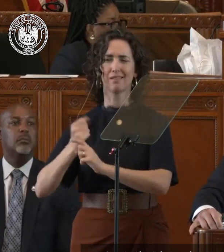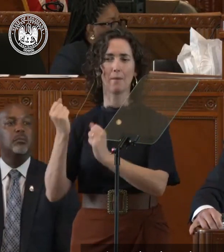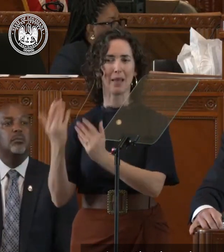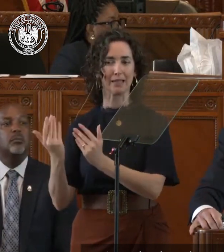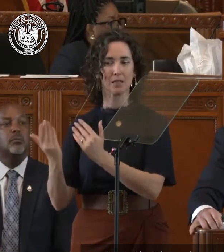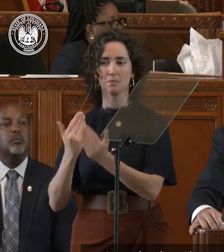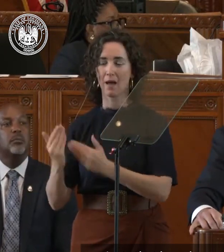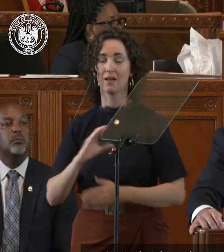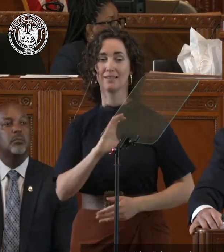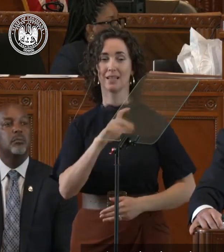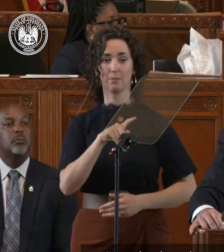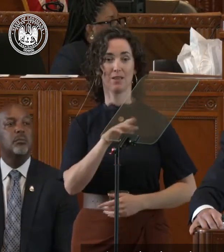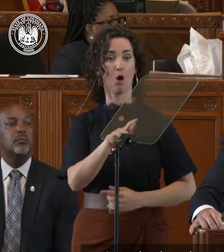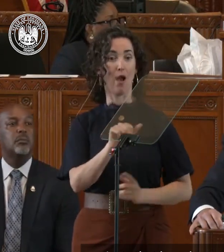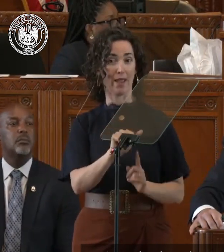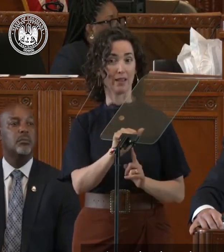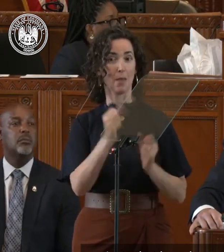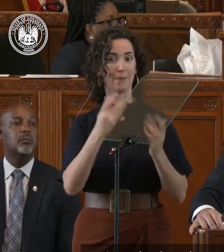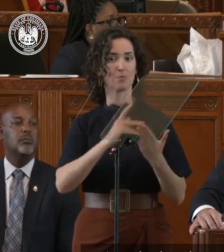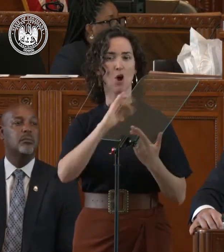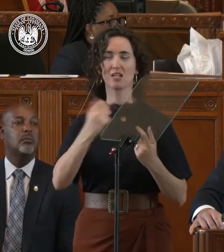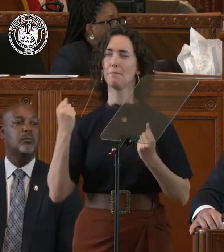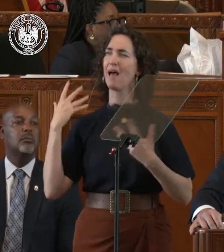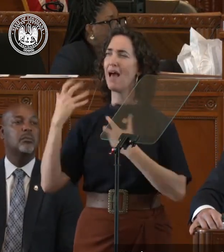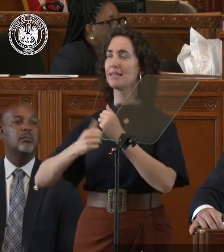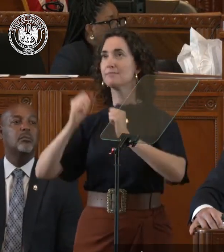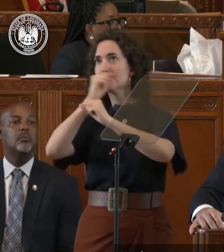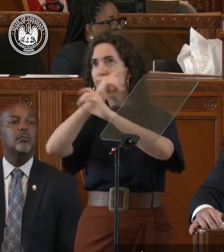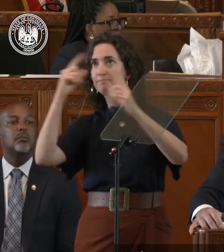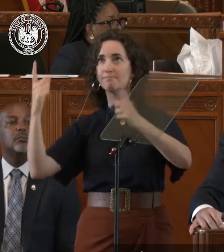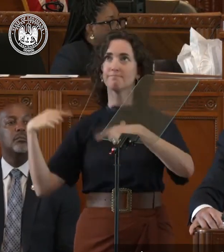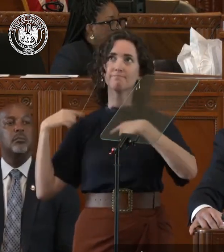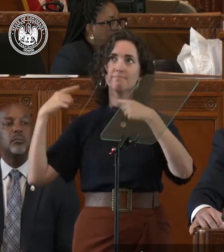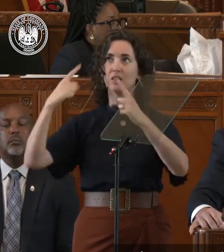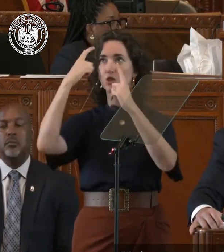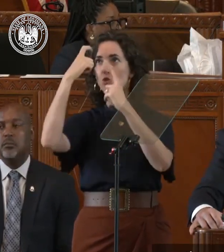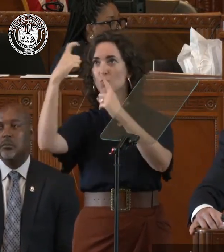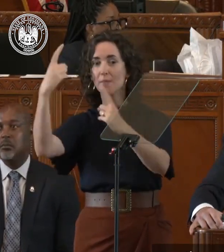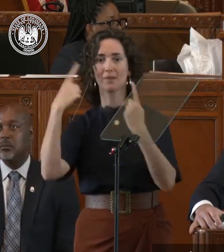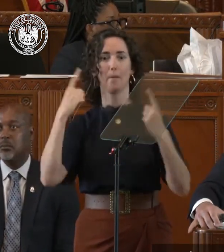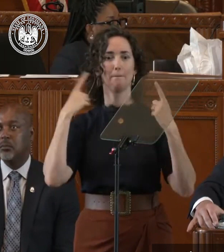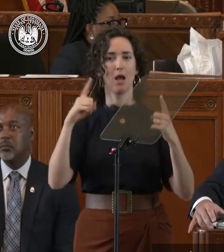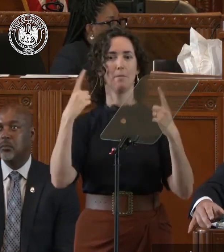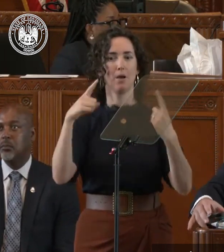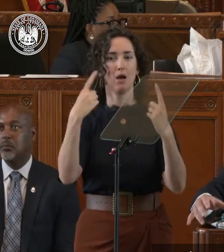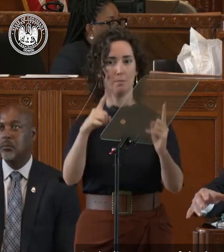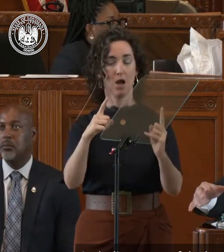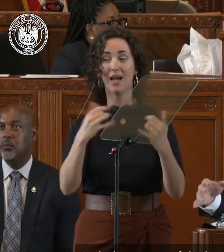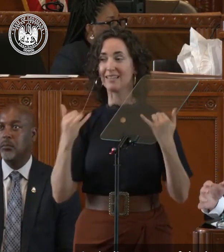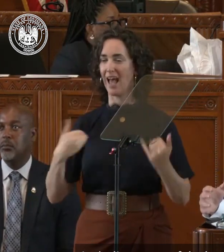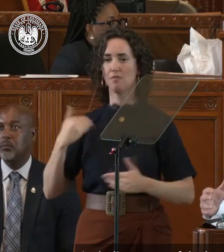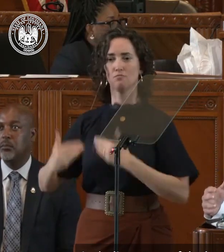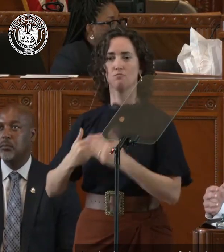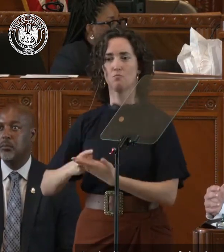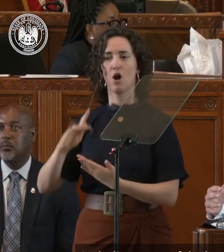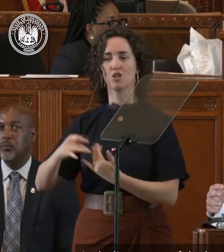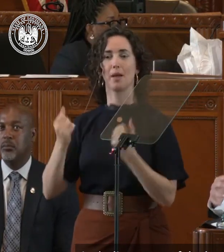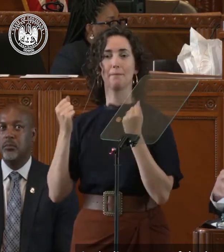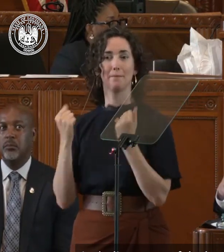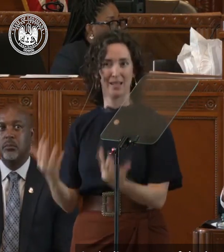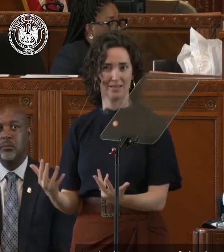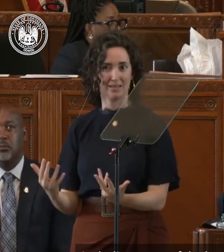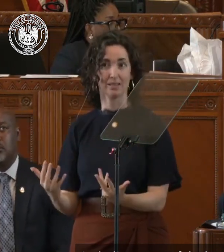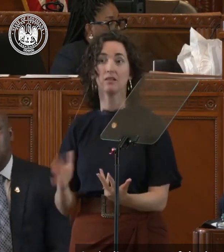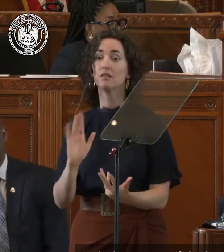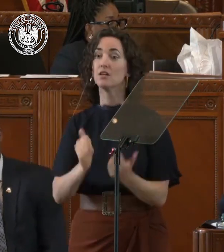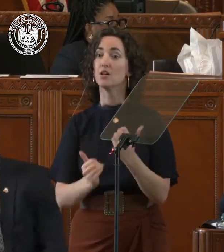completed projects that have been envisioned for decades. We have more projects in the works now than ever before, including many of the largest